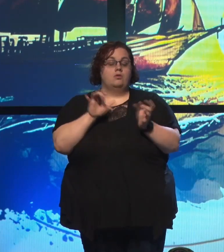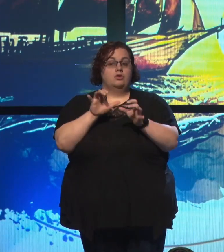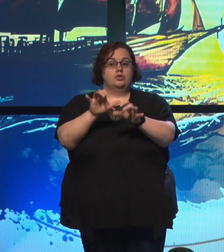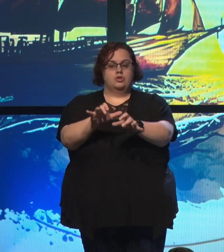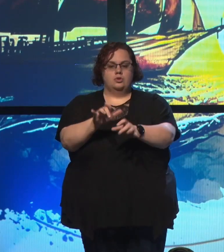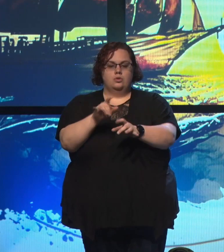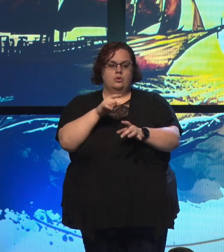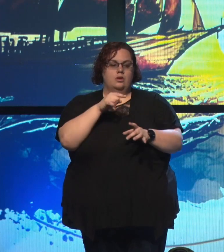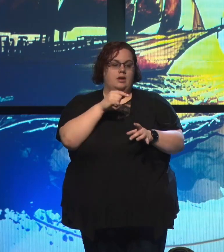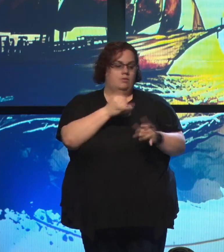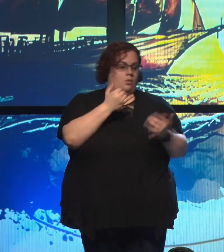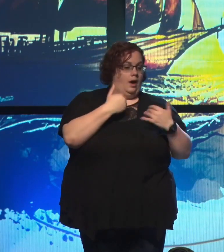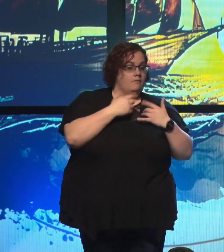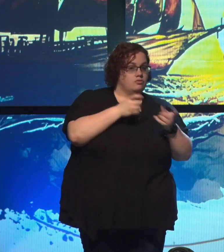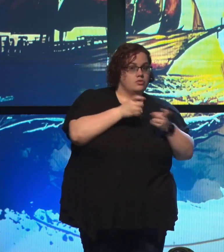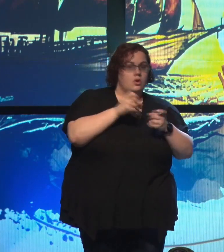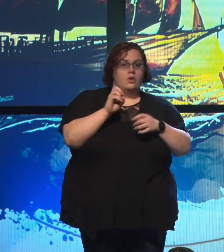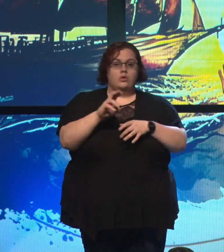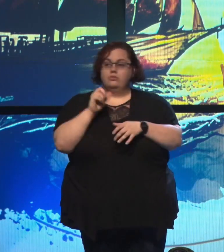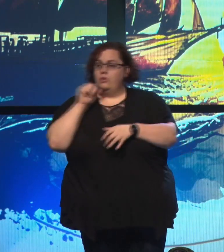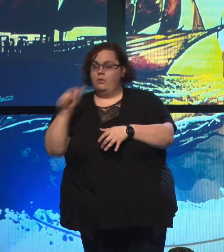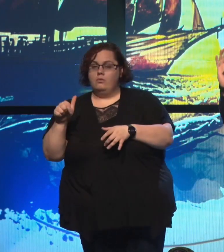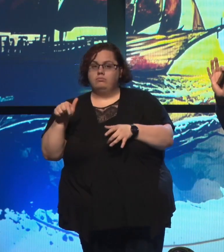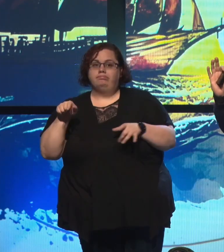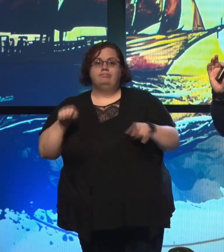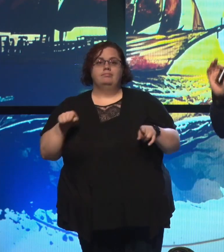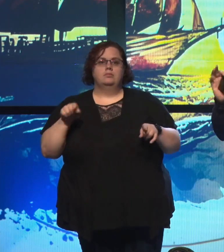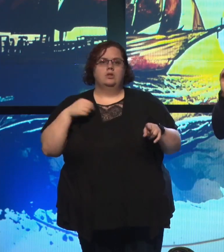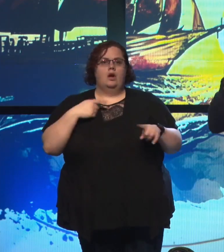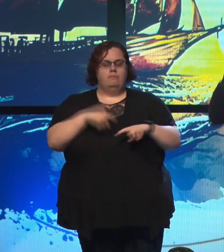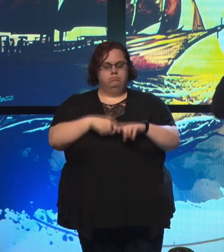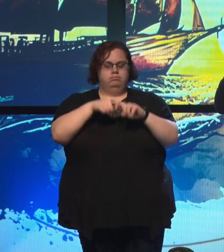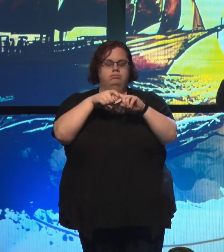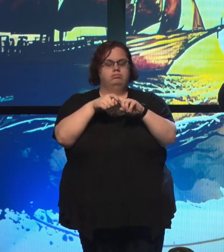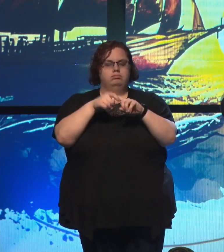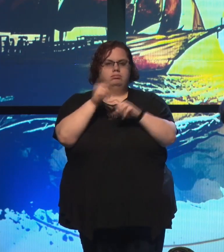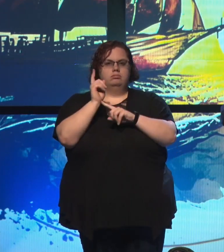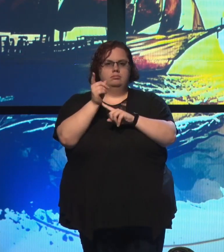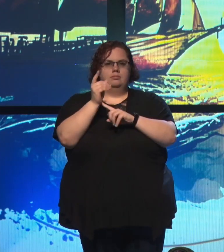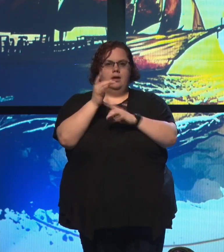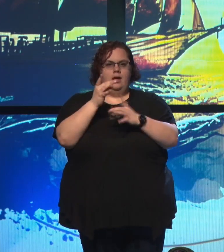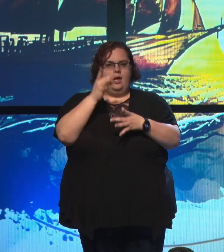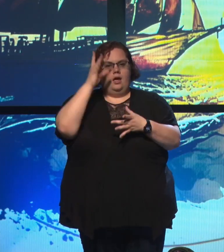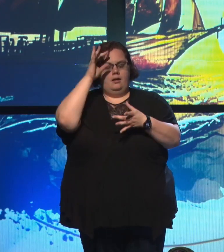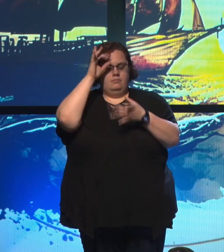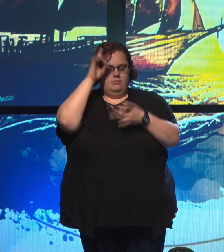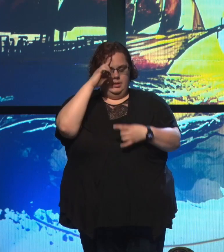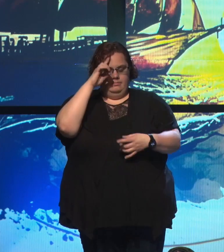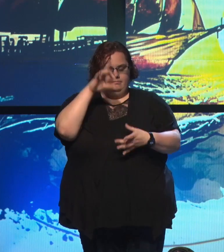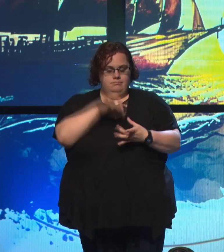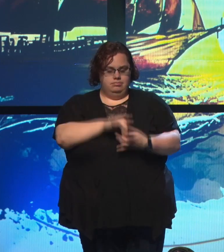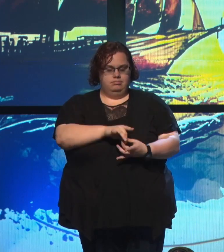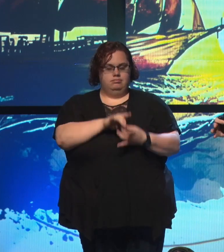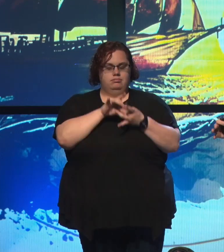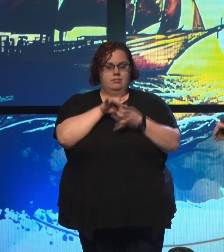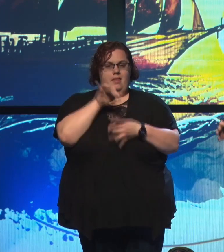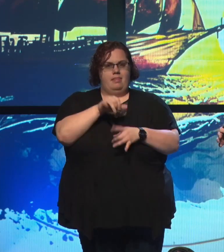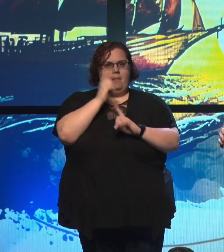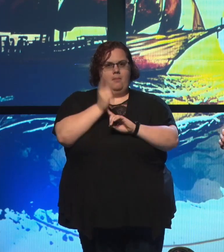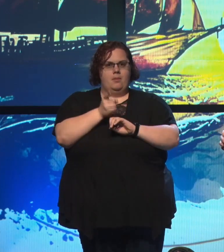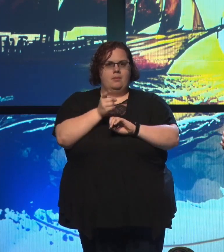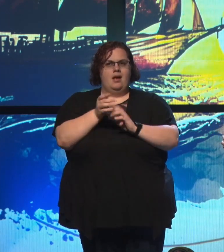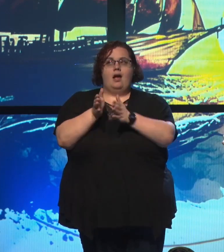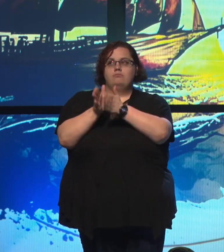whether you have control or don't have control, just hit the pause button for a moment or two, a few minutes, and be mindful of that moment and ask for